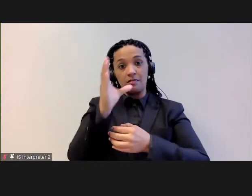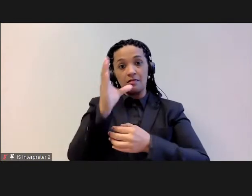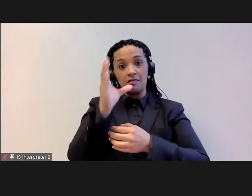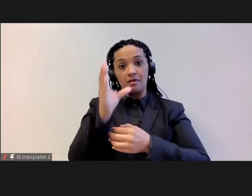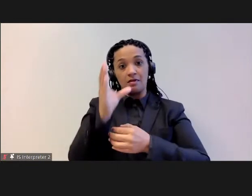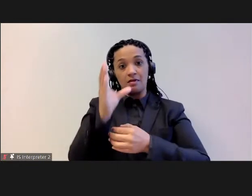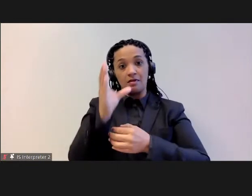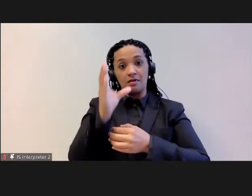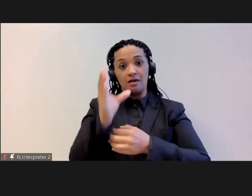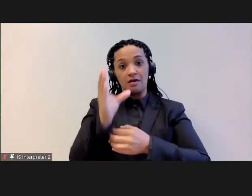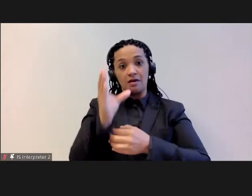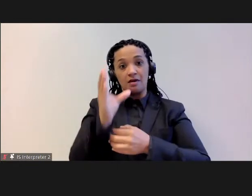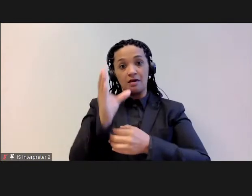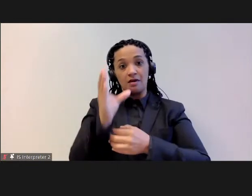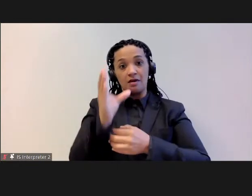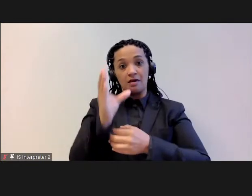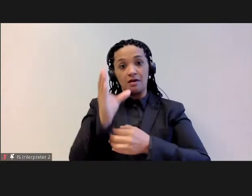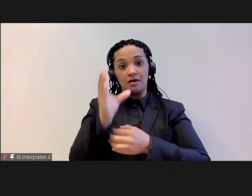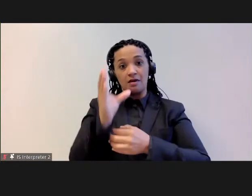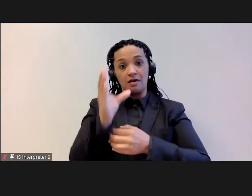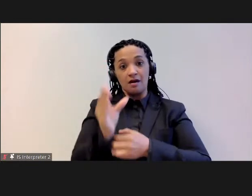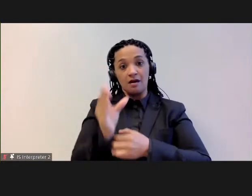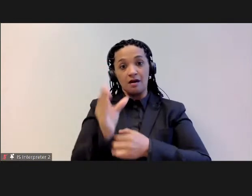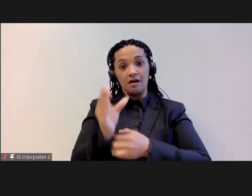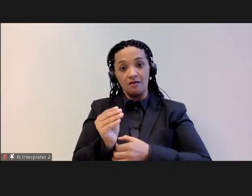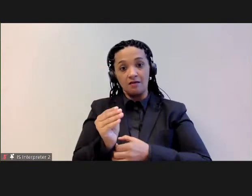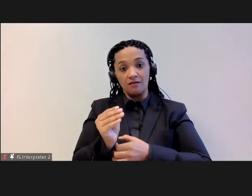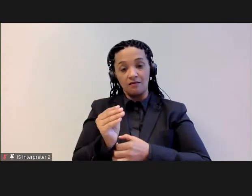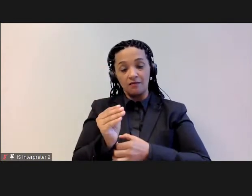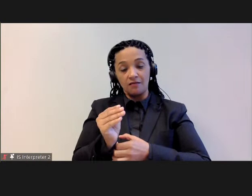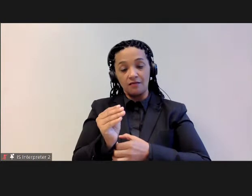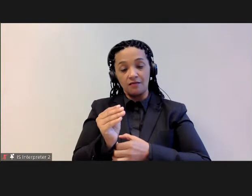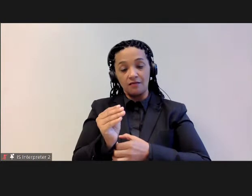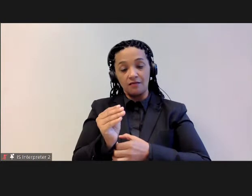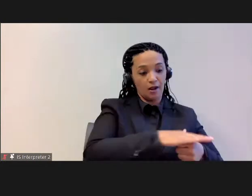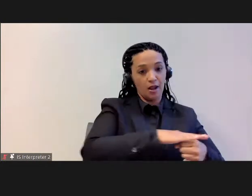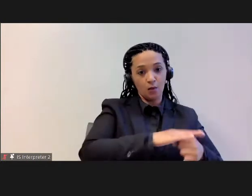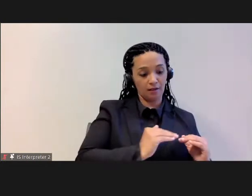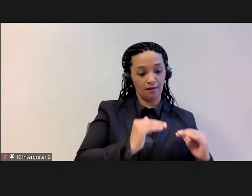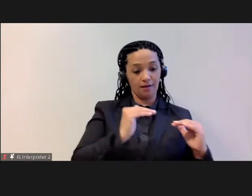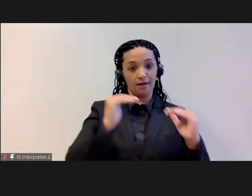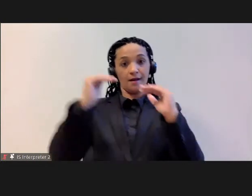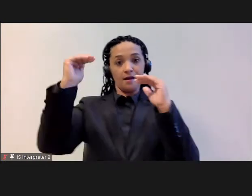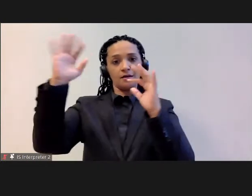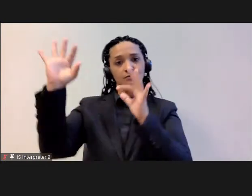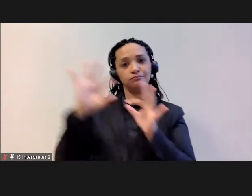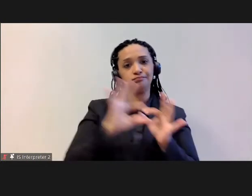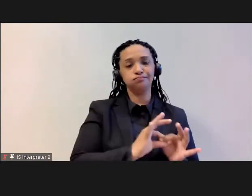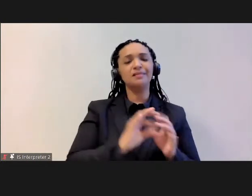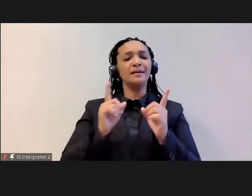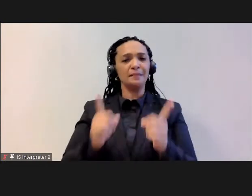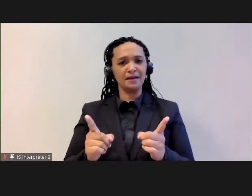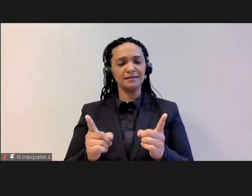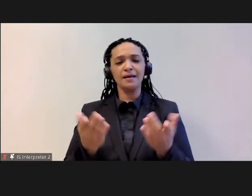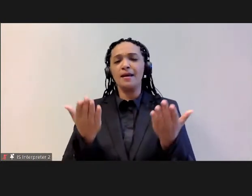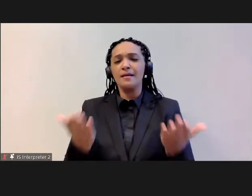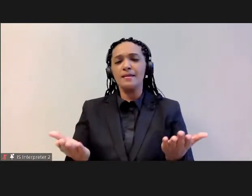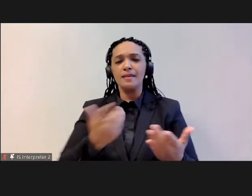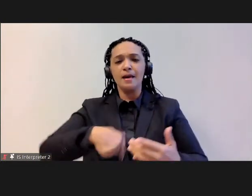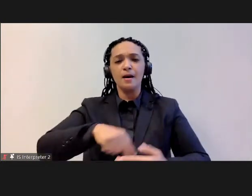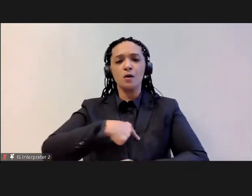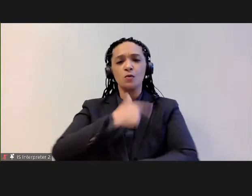regional level and at a global level. So the question then becomes, how do